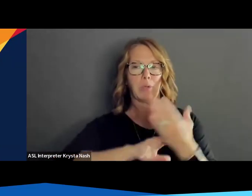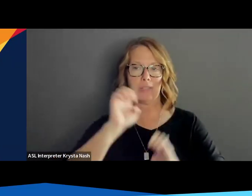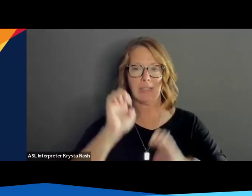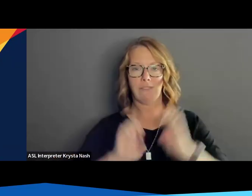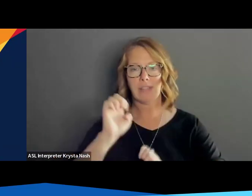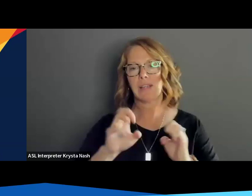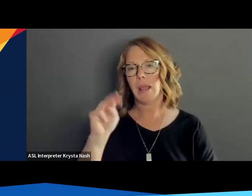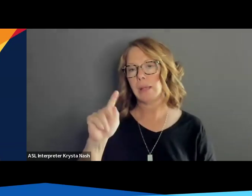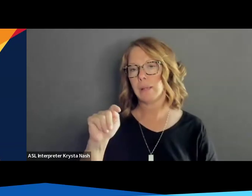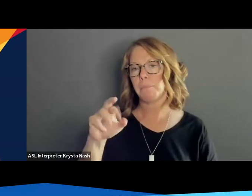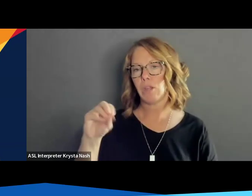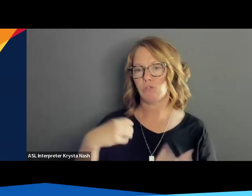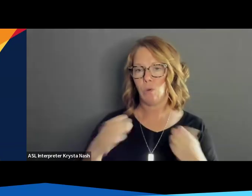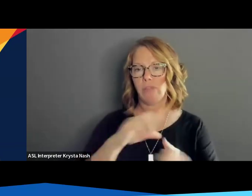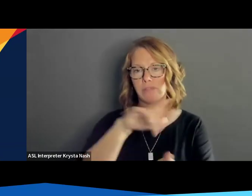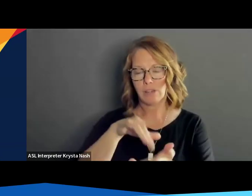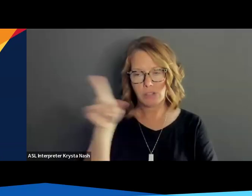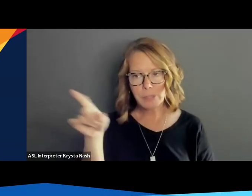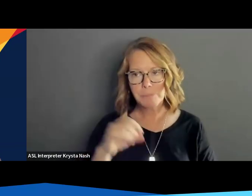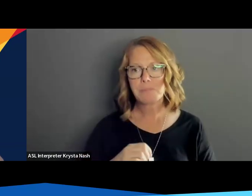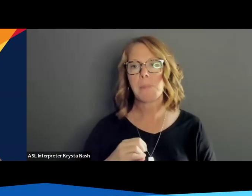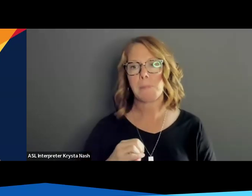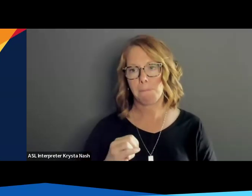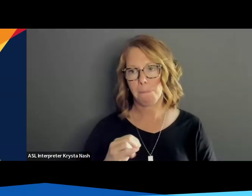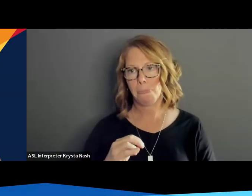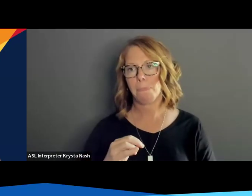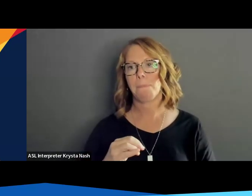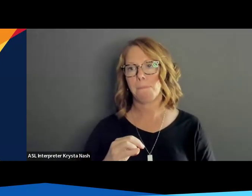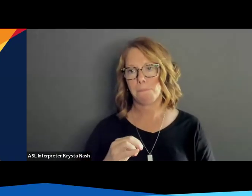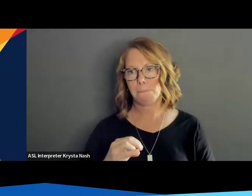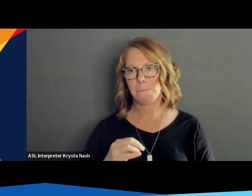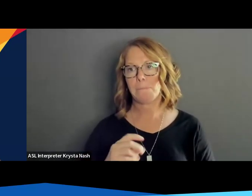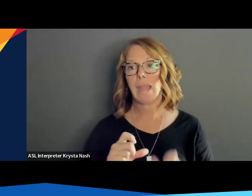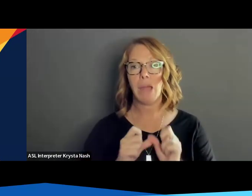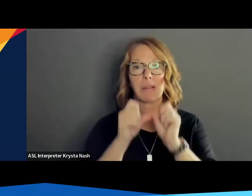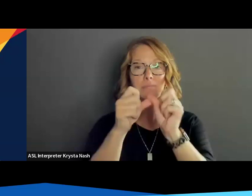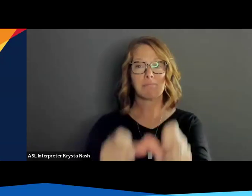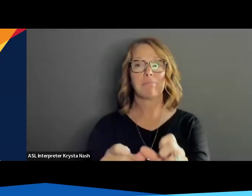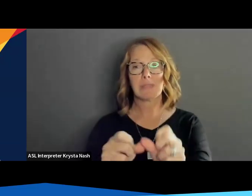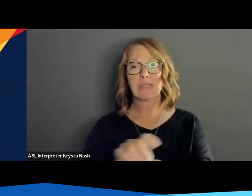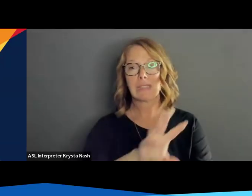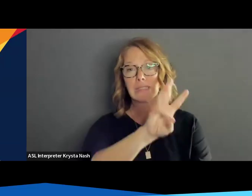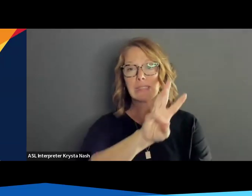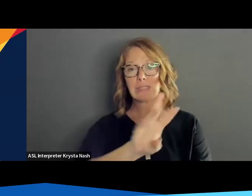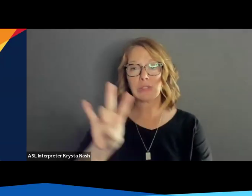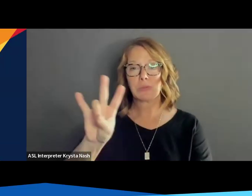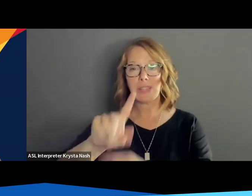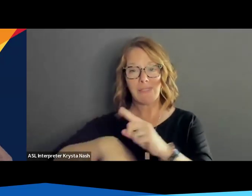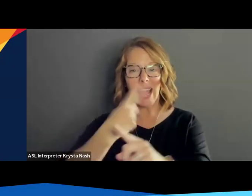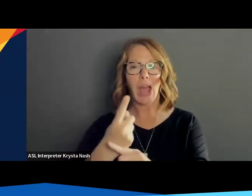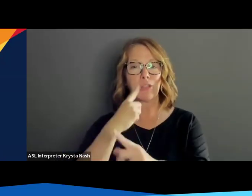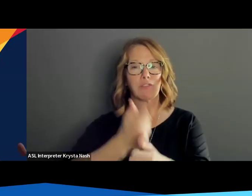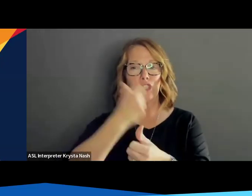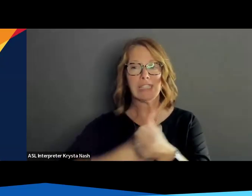the Metro Health Center. Um, and it will be lasting up to 6 to 7 hours per